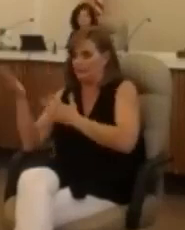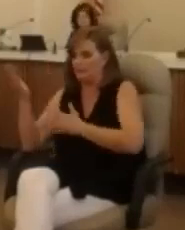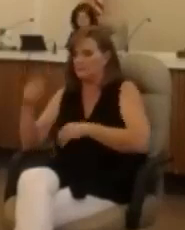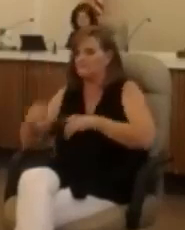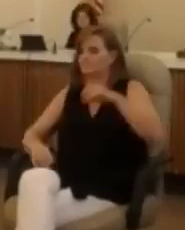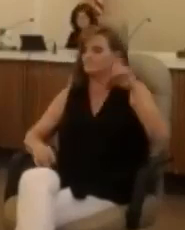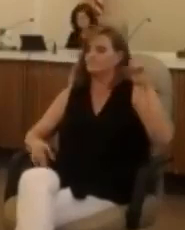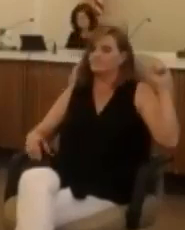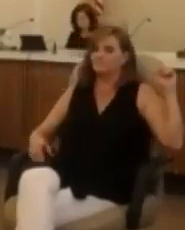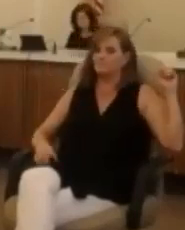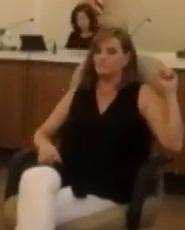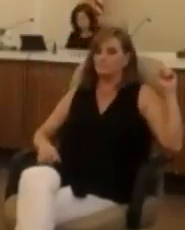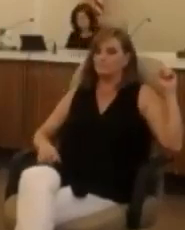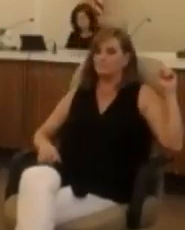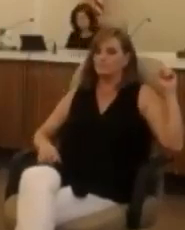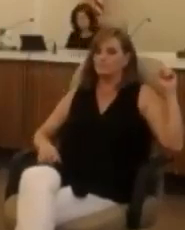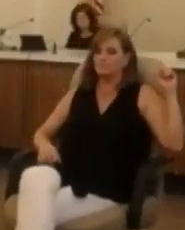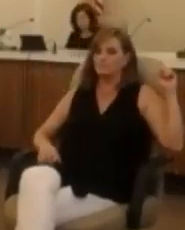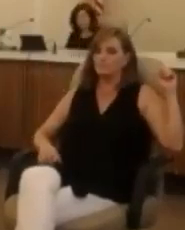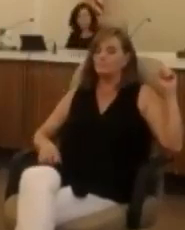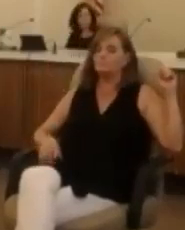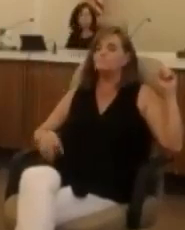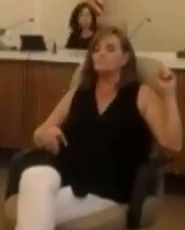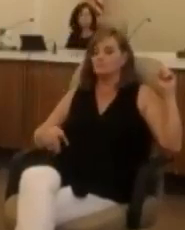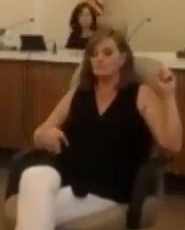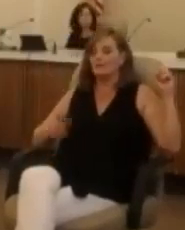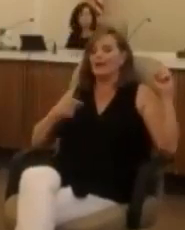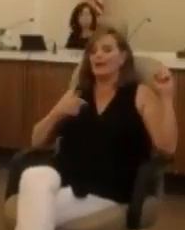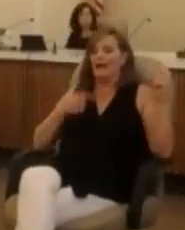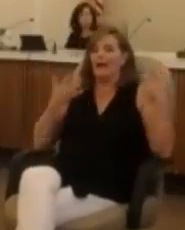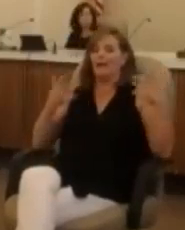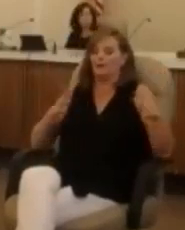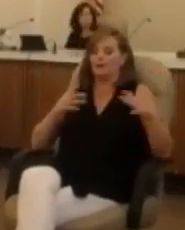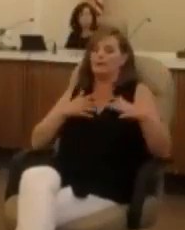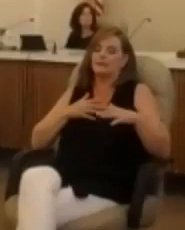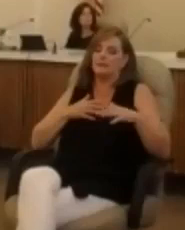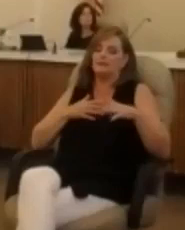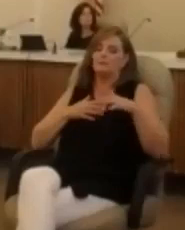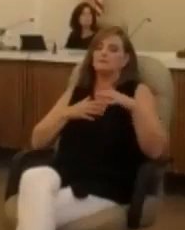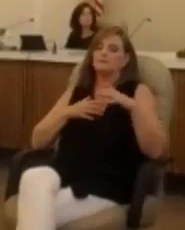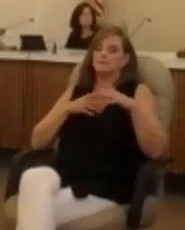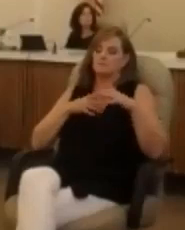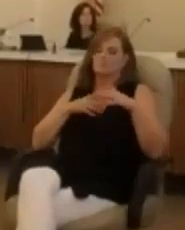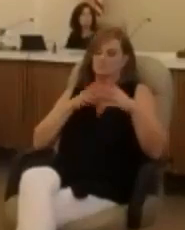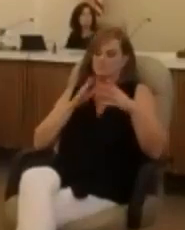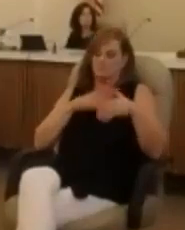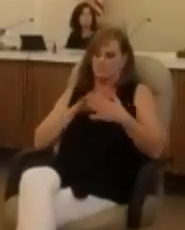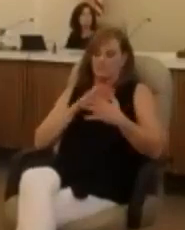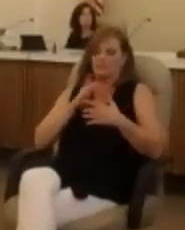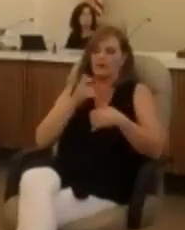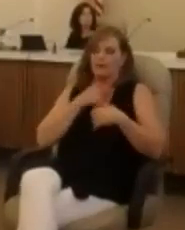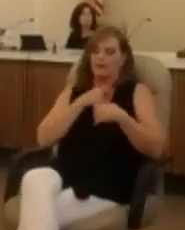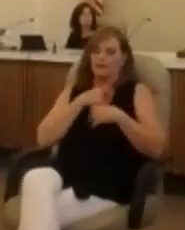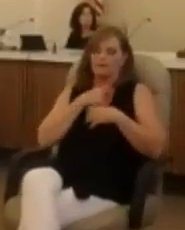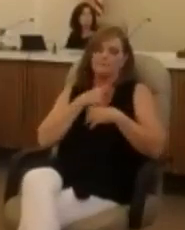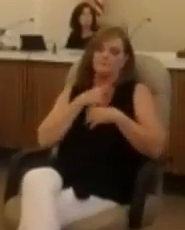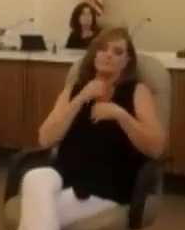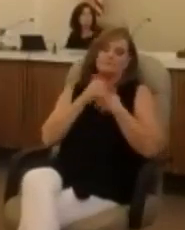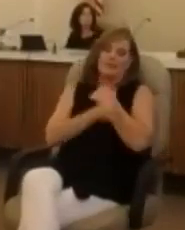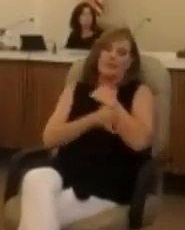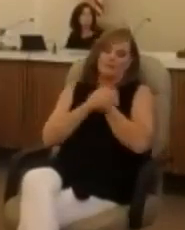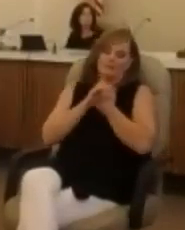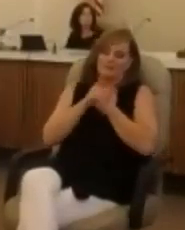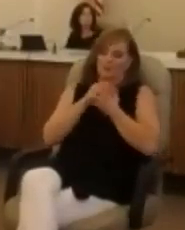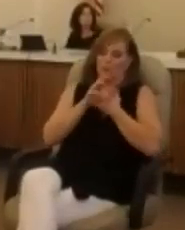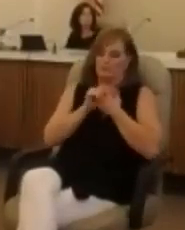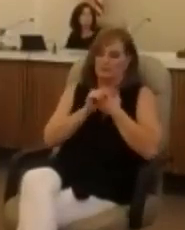of, in that regards, I've already approached the county DOT about additional signage,